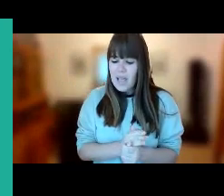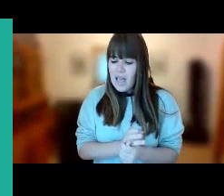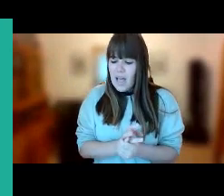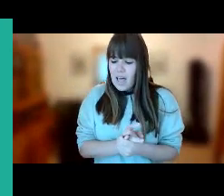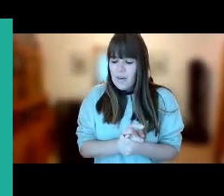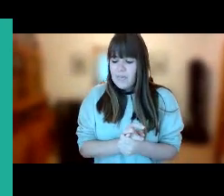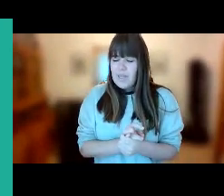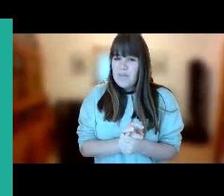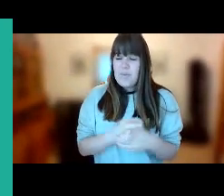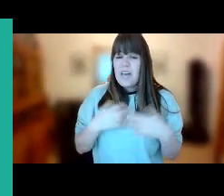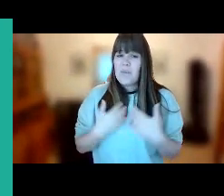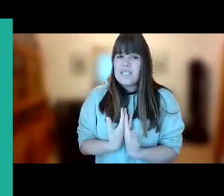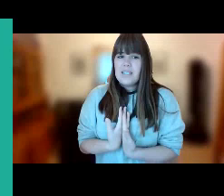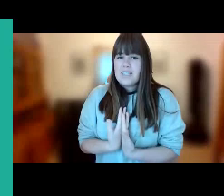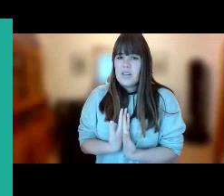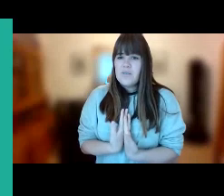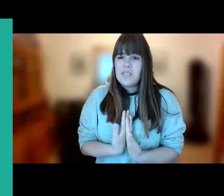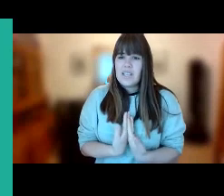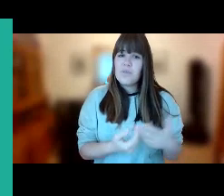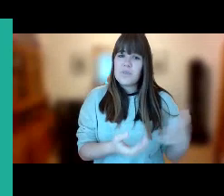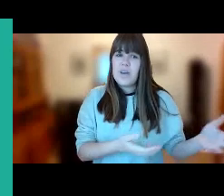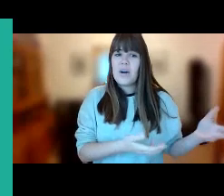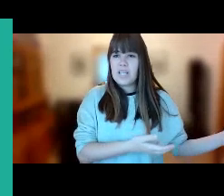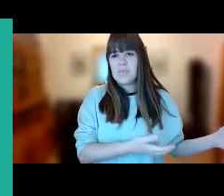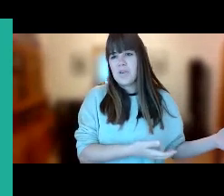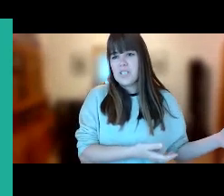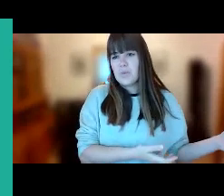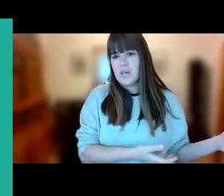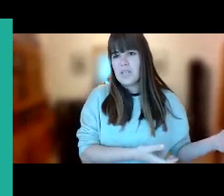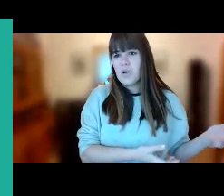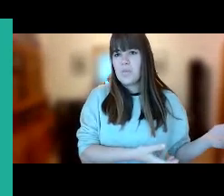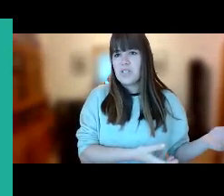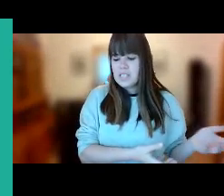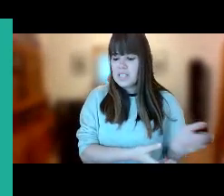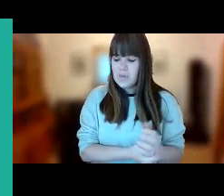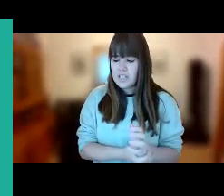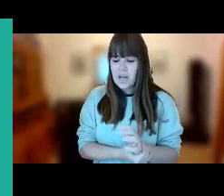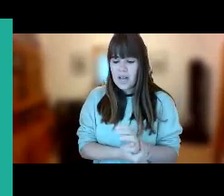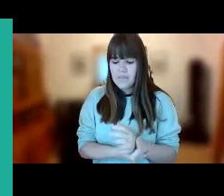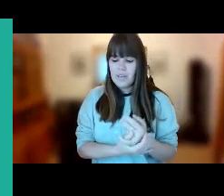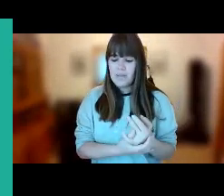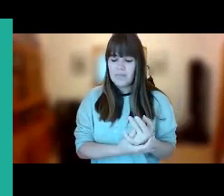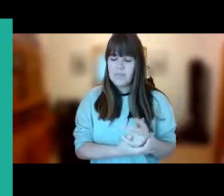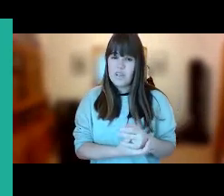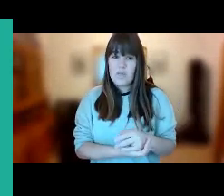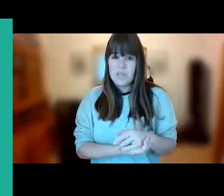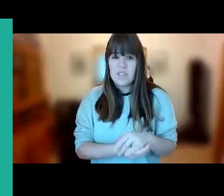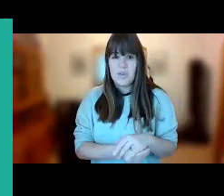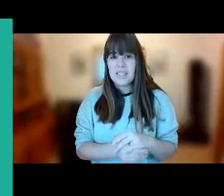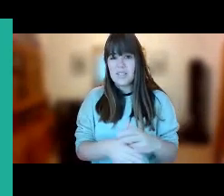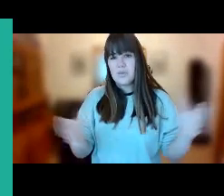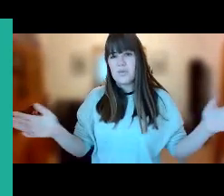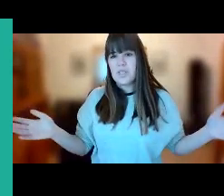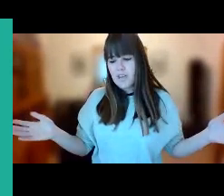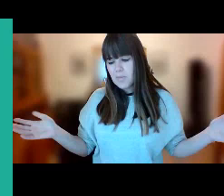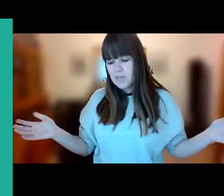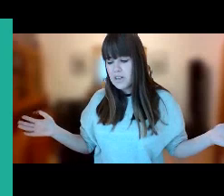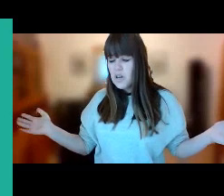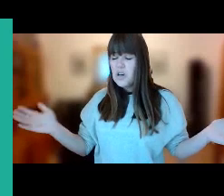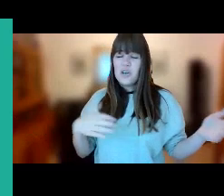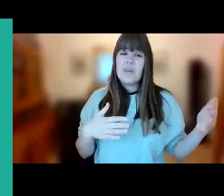people. Maybe how we see ourselves, and then also how we experience the world. So what opportunities we do have open to us and the doors